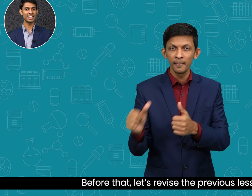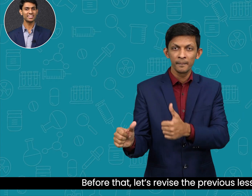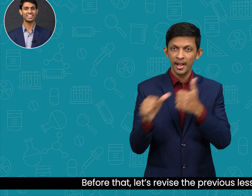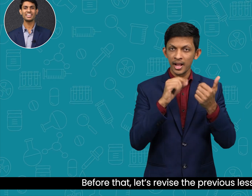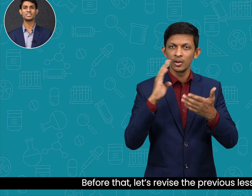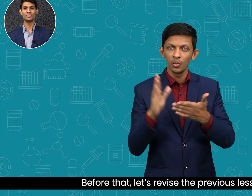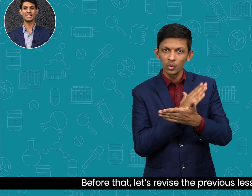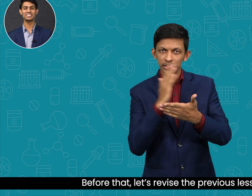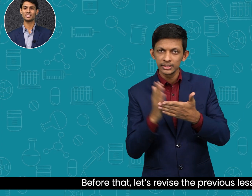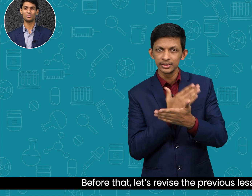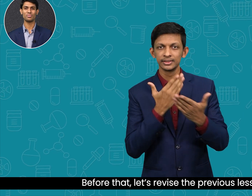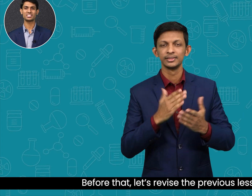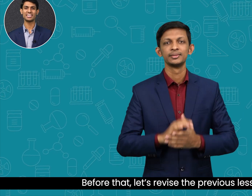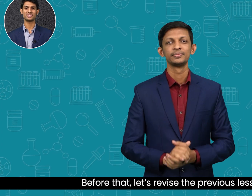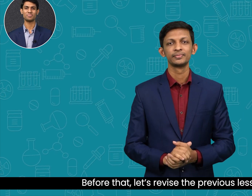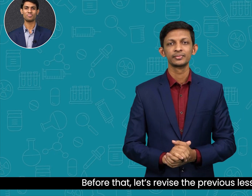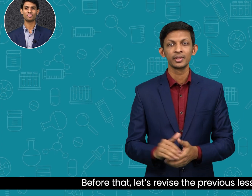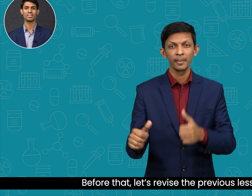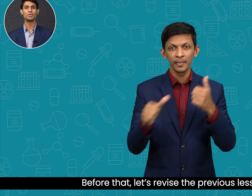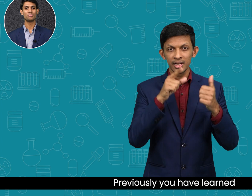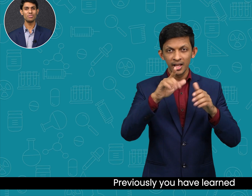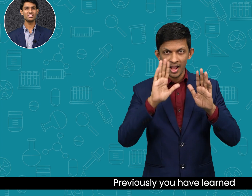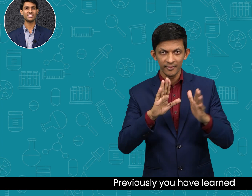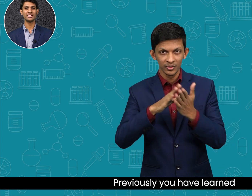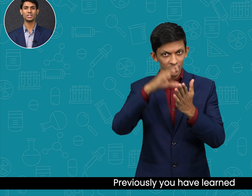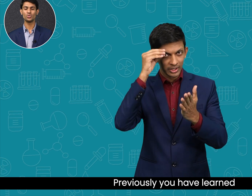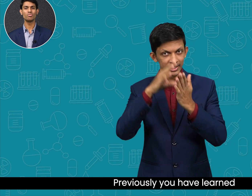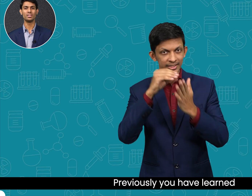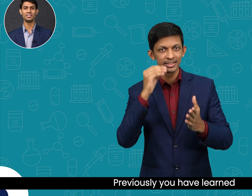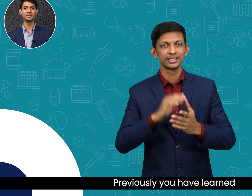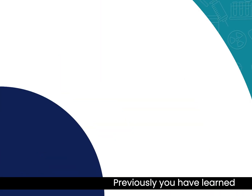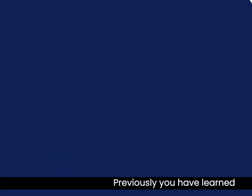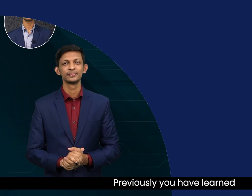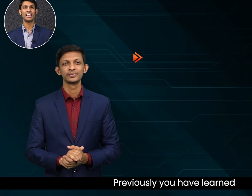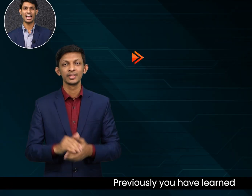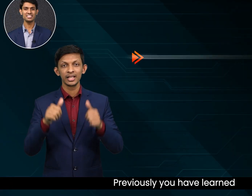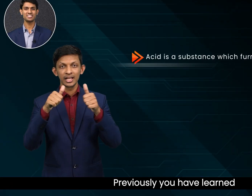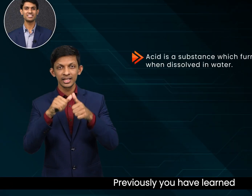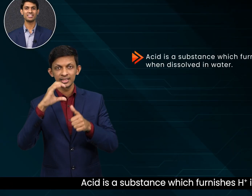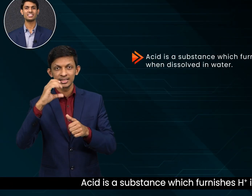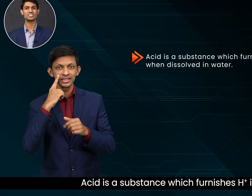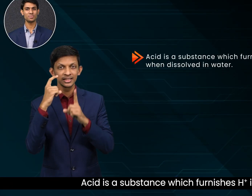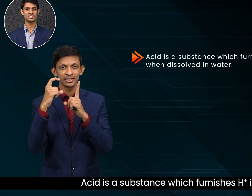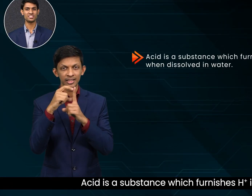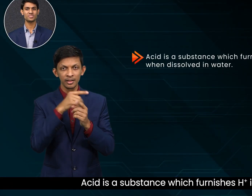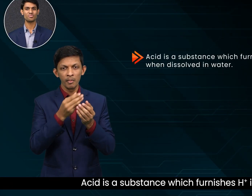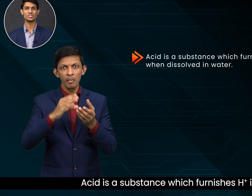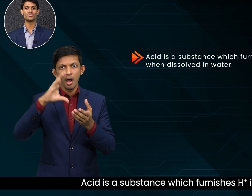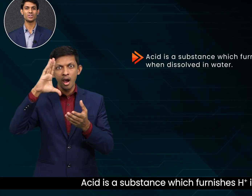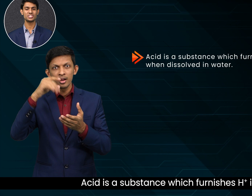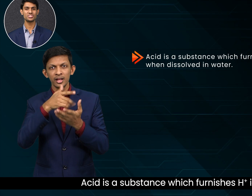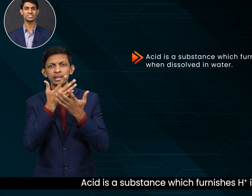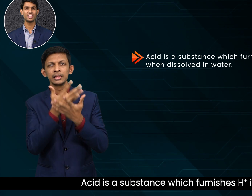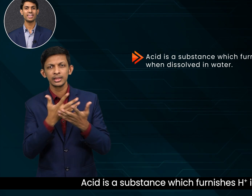Before that, let's revise the previous lesson. Previously, you have learned acid is a substance